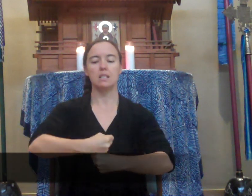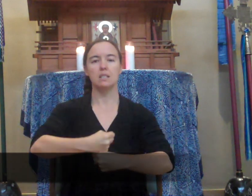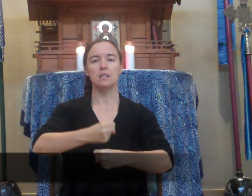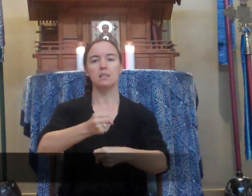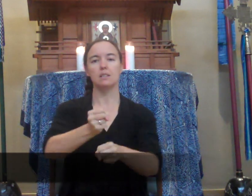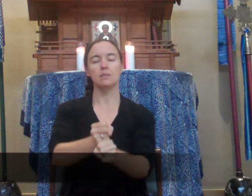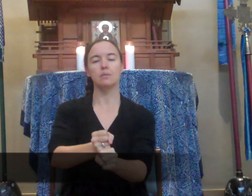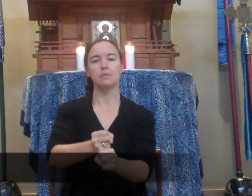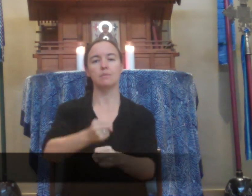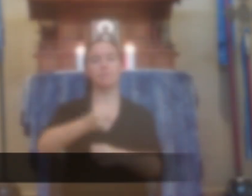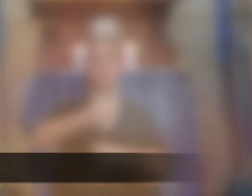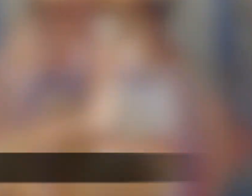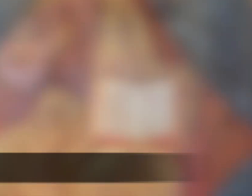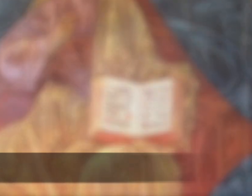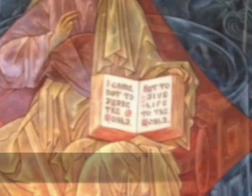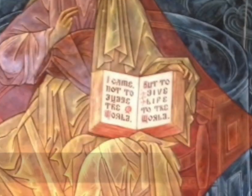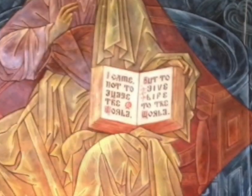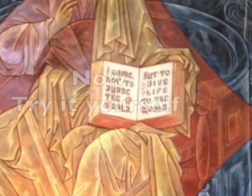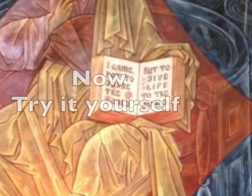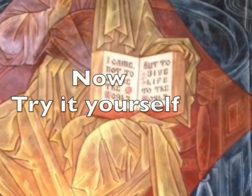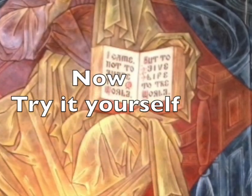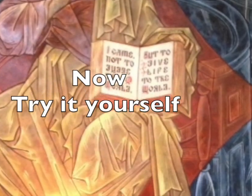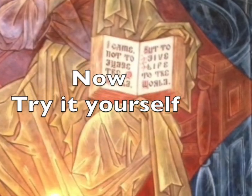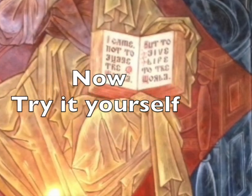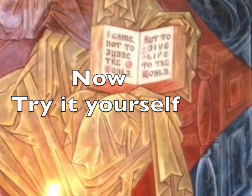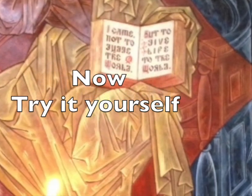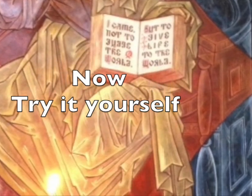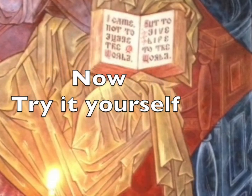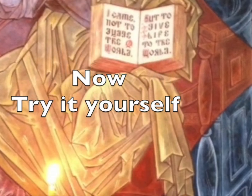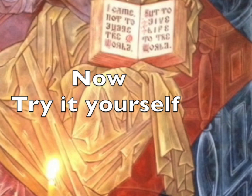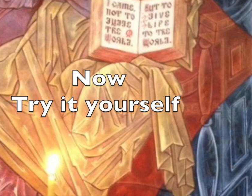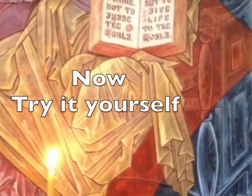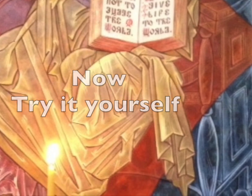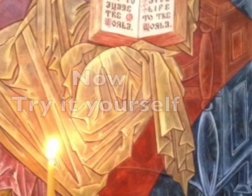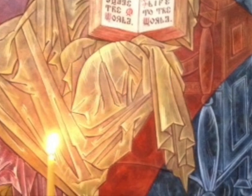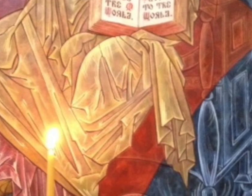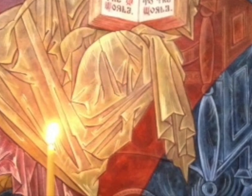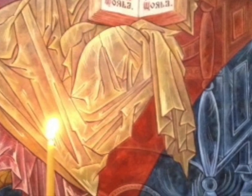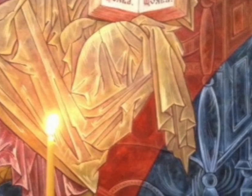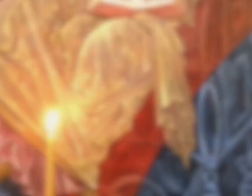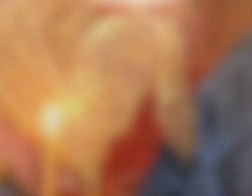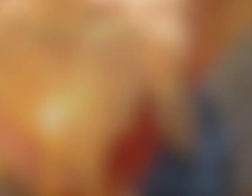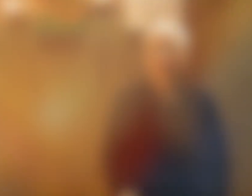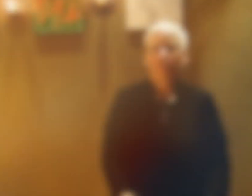created. Now, try it for yourself. O